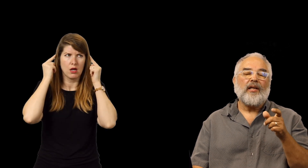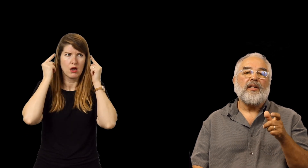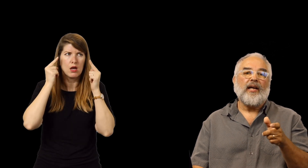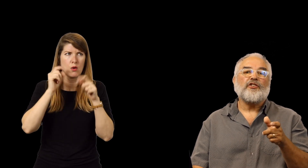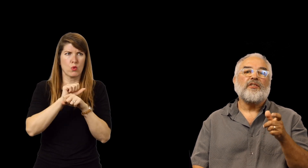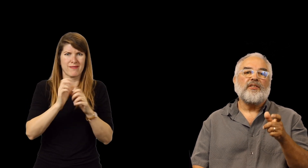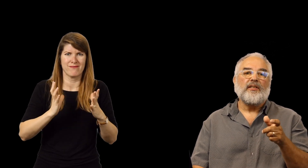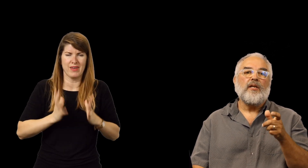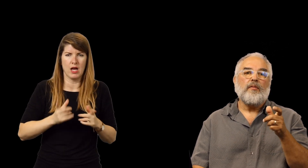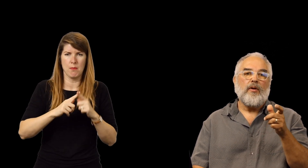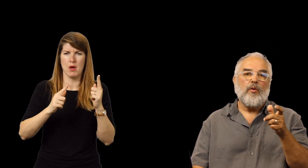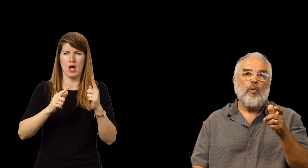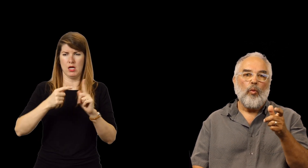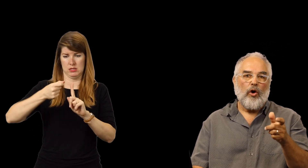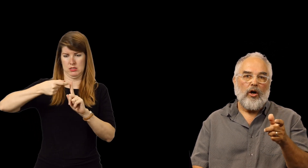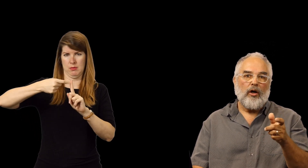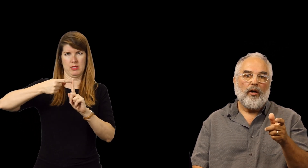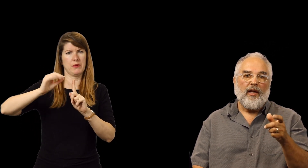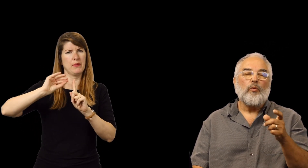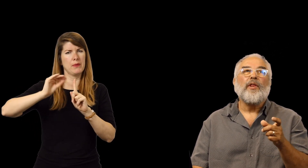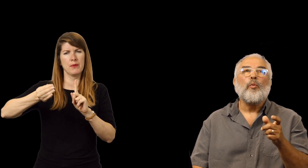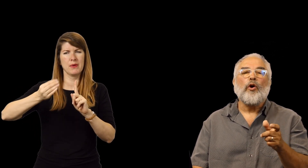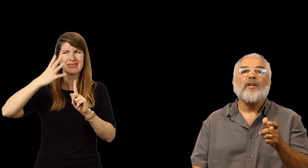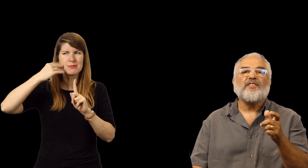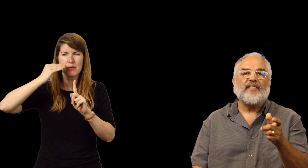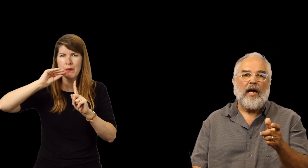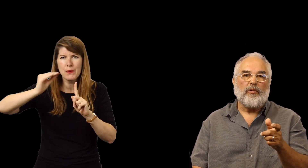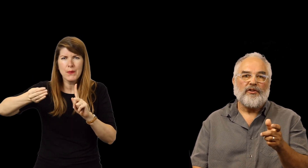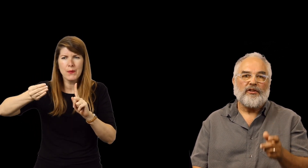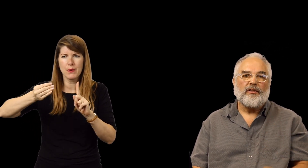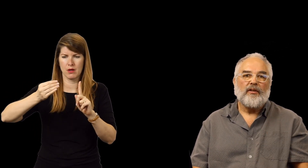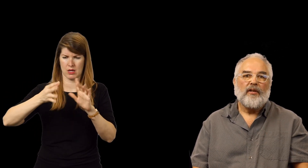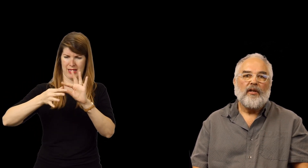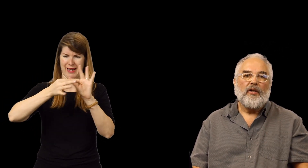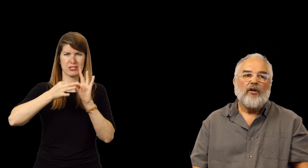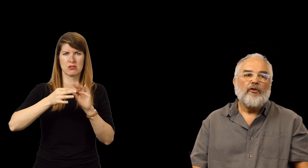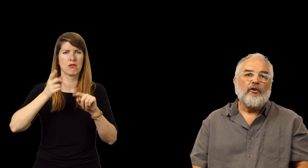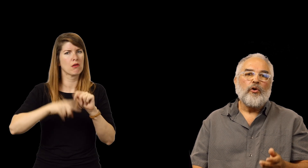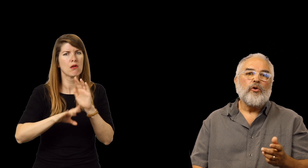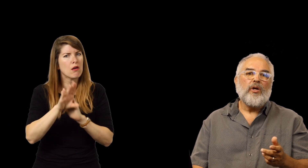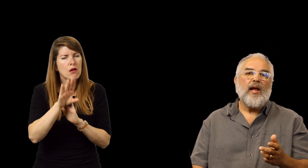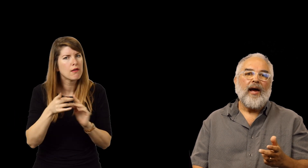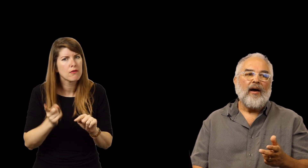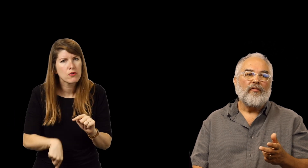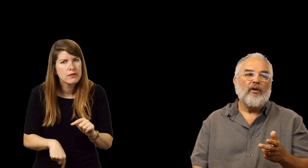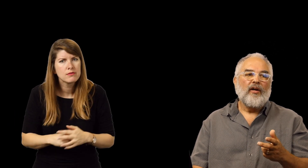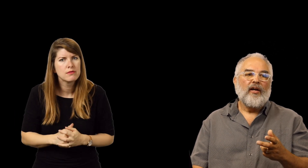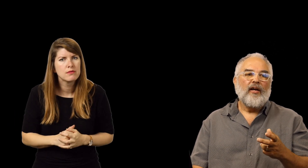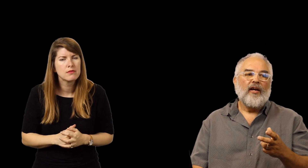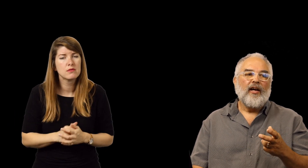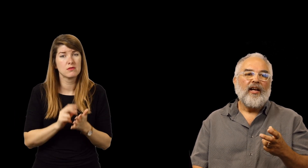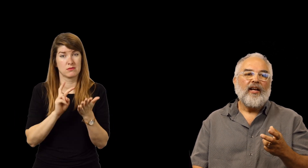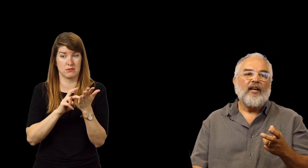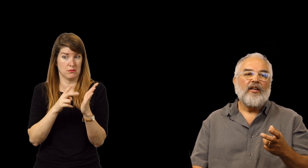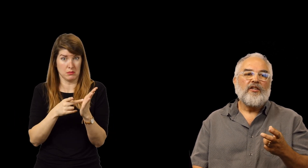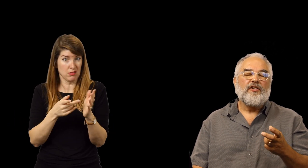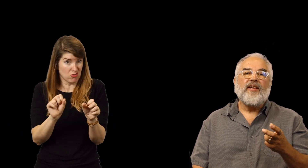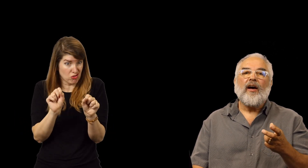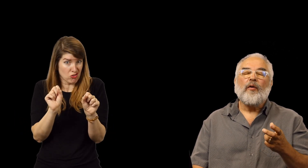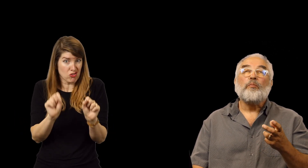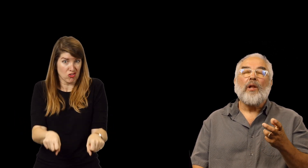stimulation and the connections didn't work. They weren't established. So you can have